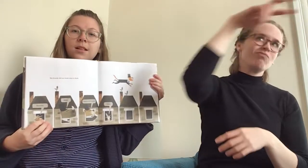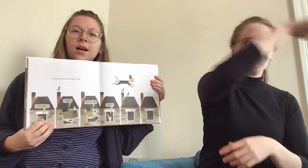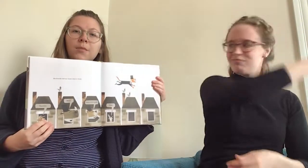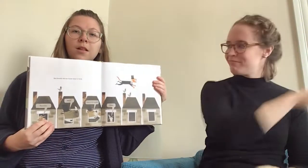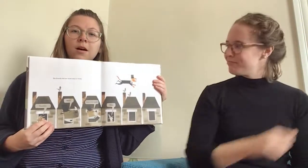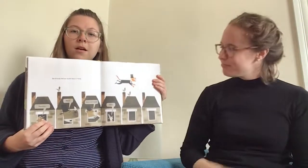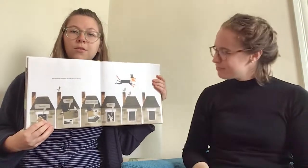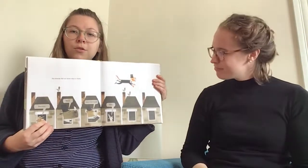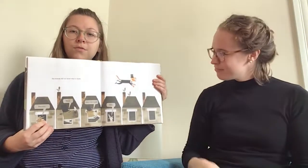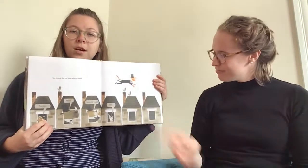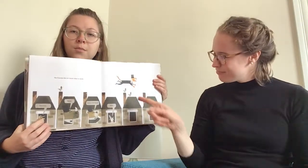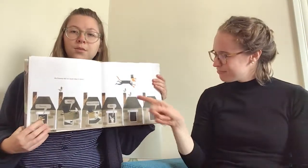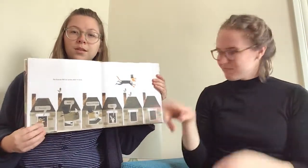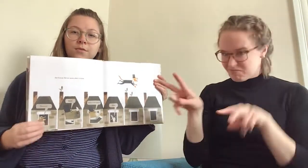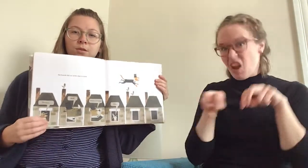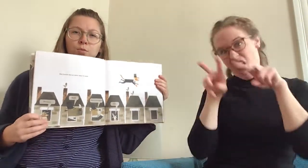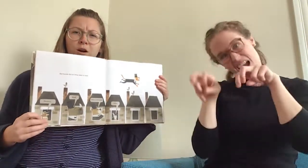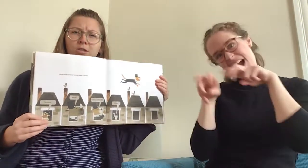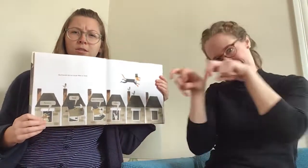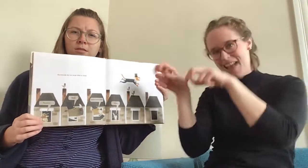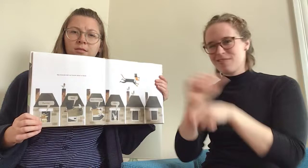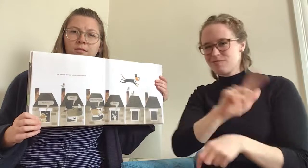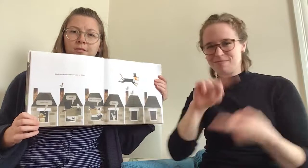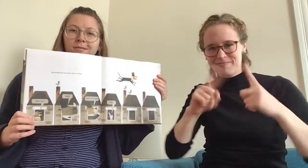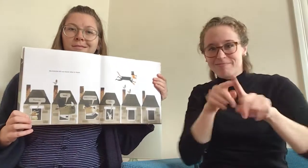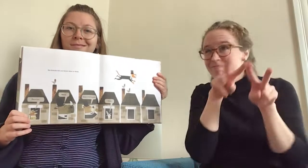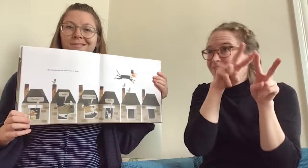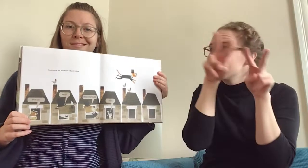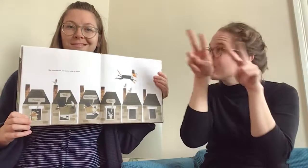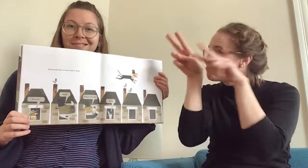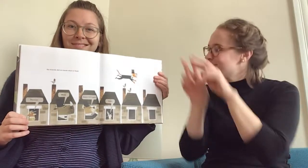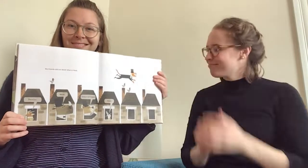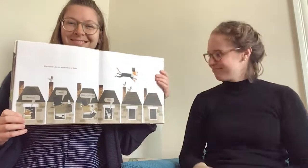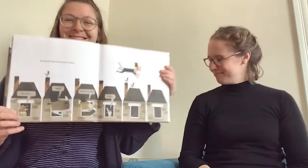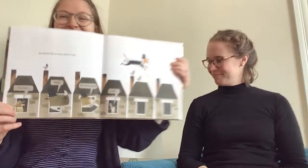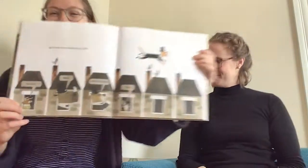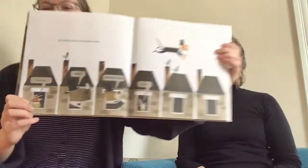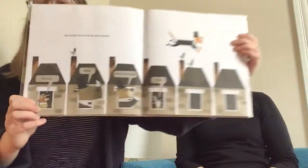He's climbing along on the rooftops and everyone's watching.